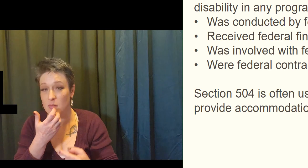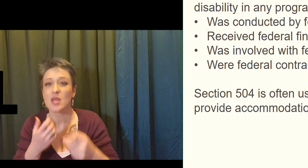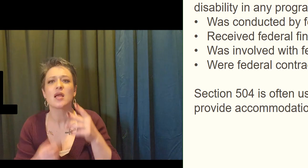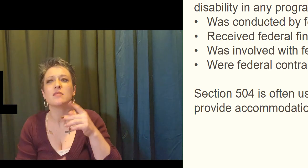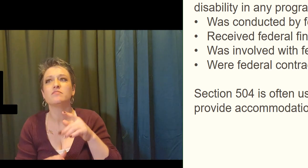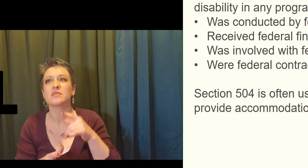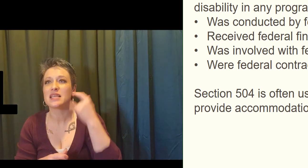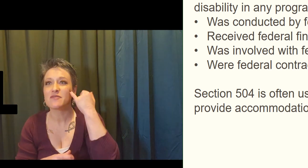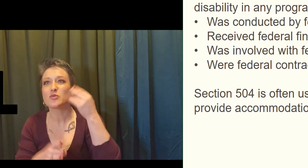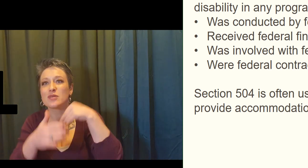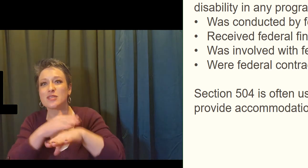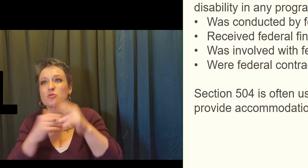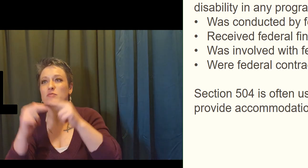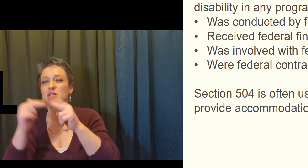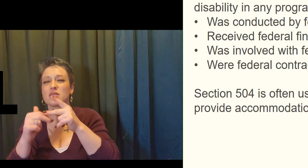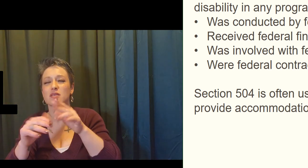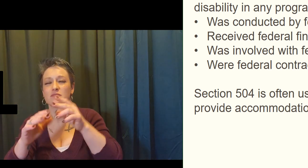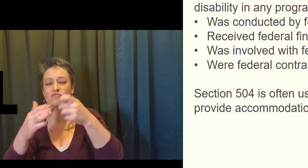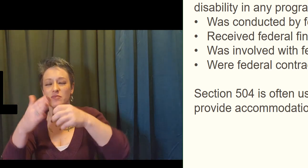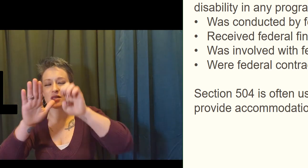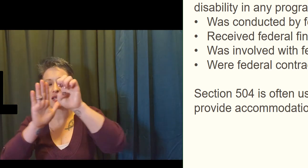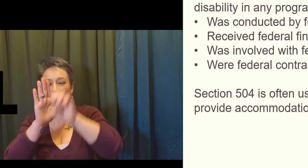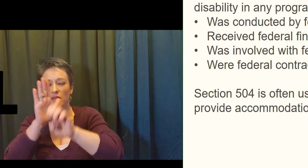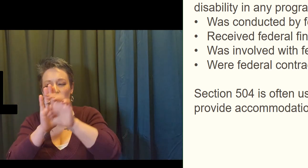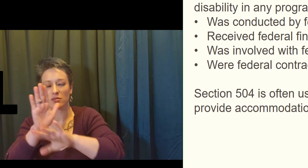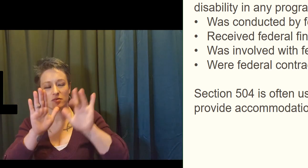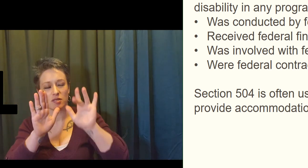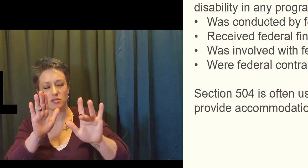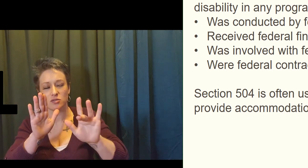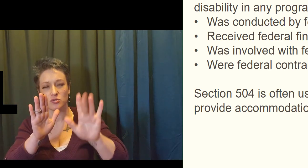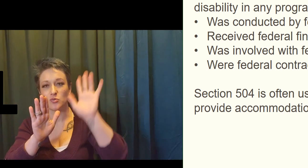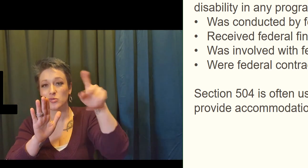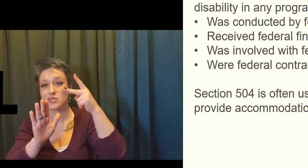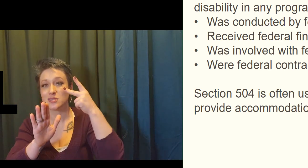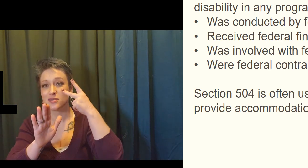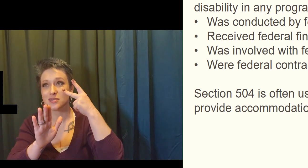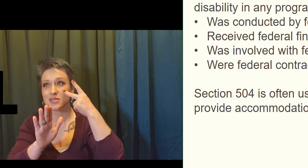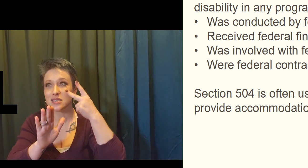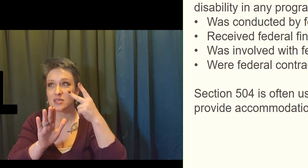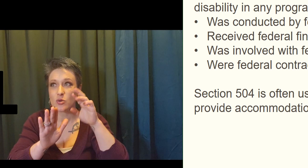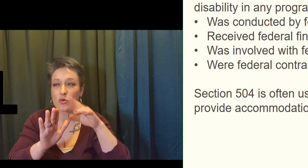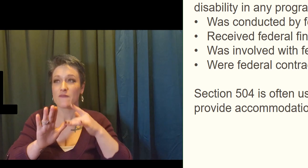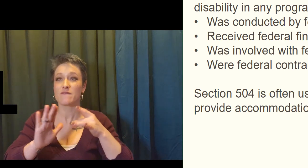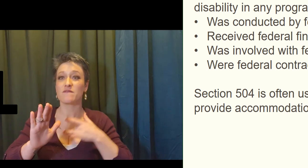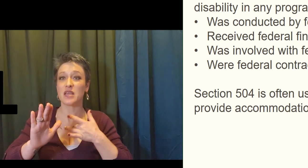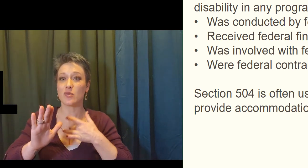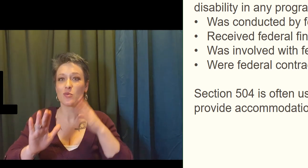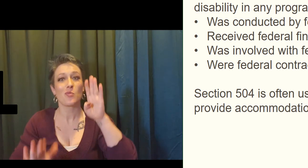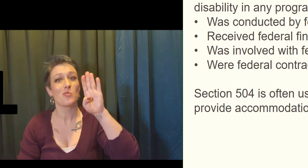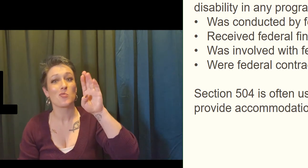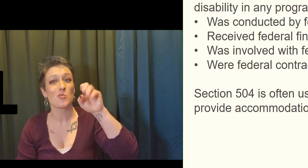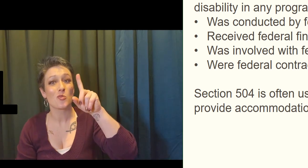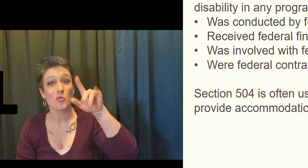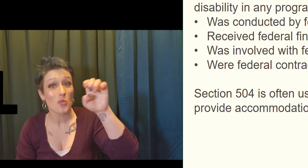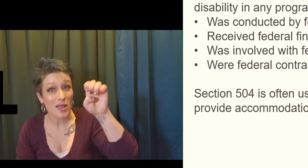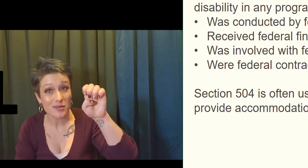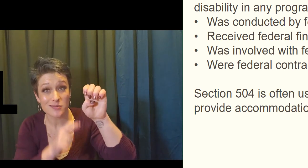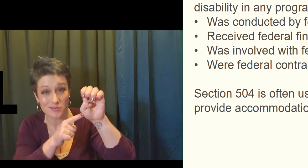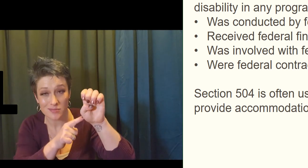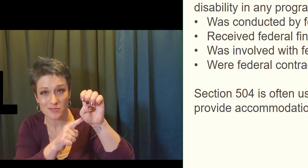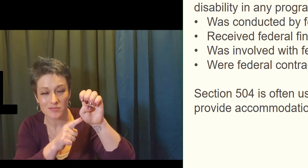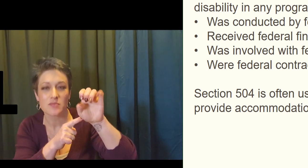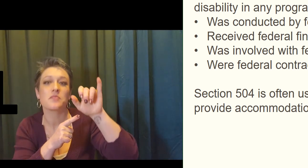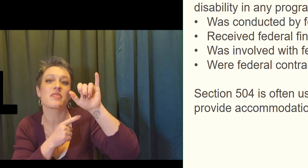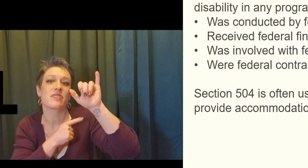or those sorts of things. If you go into a building and you go into the elevator, you can see or you can